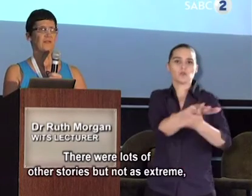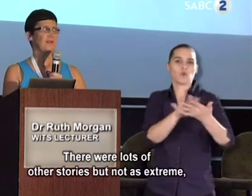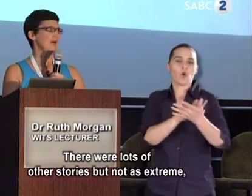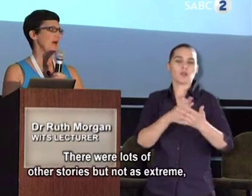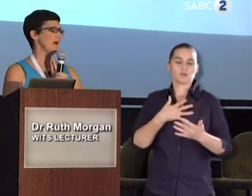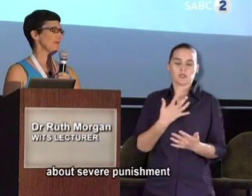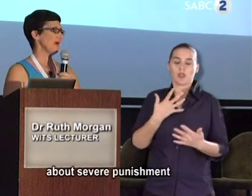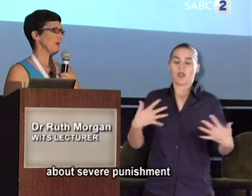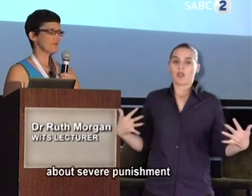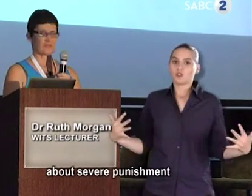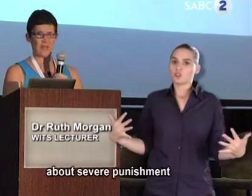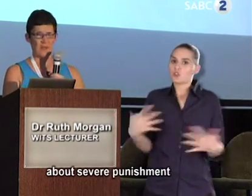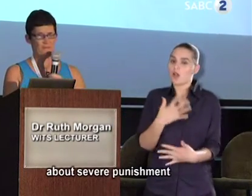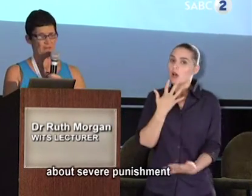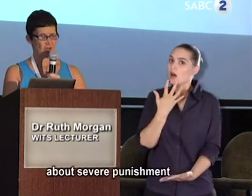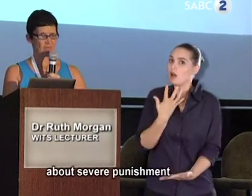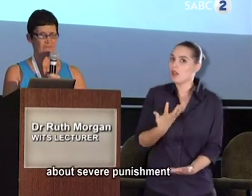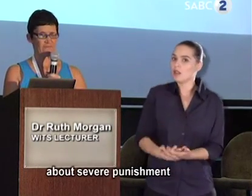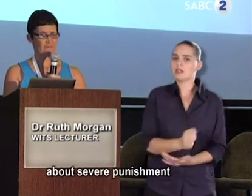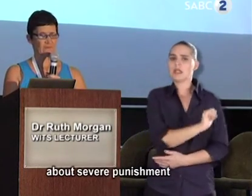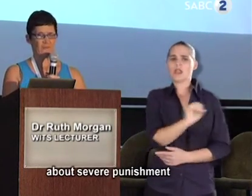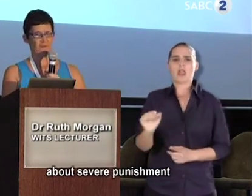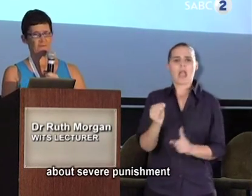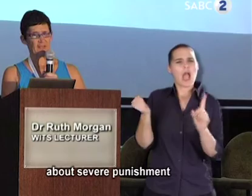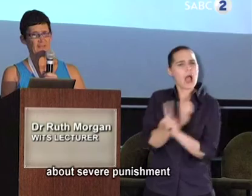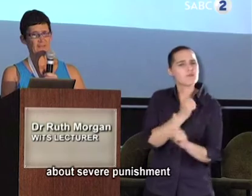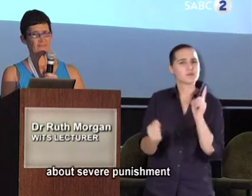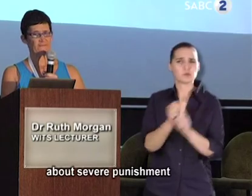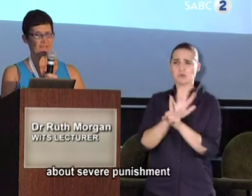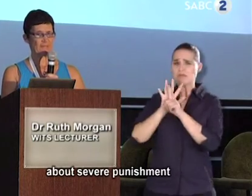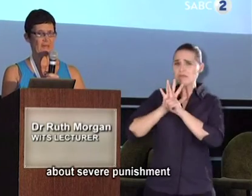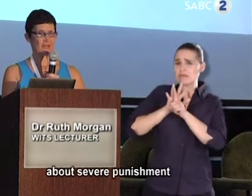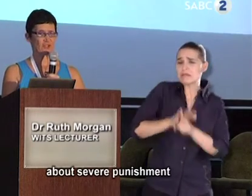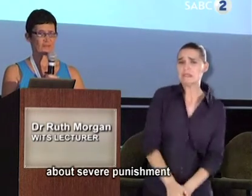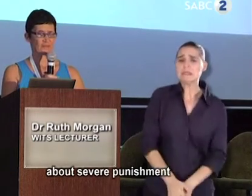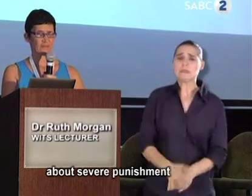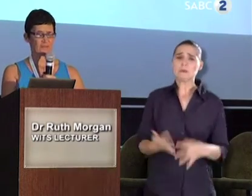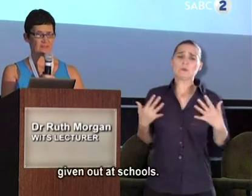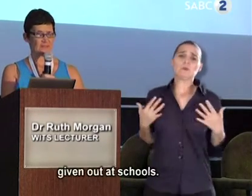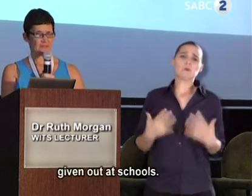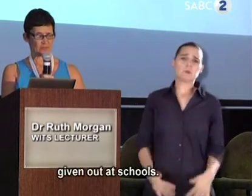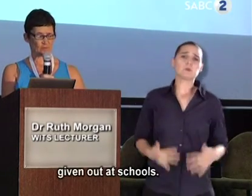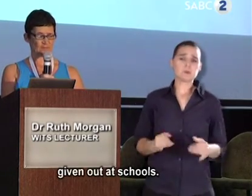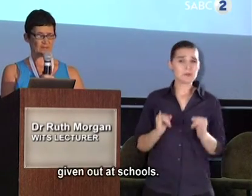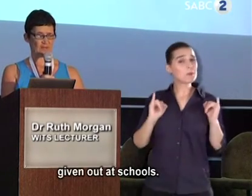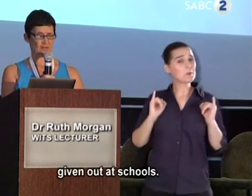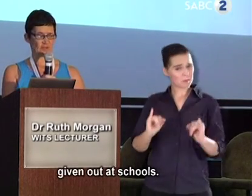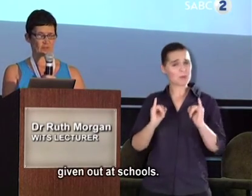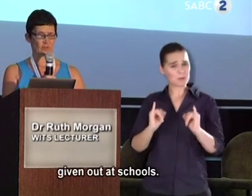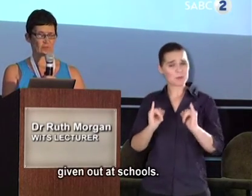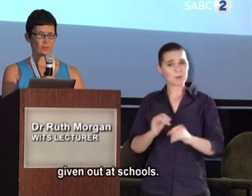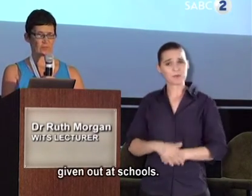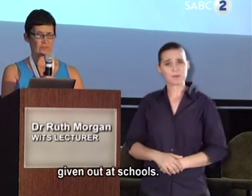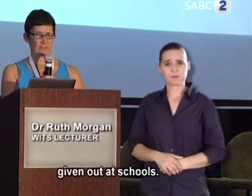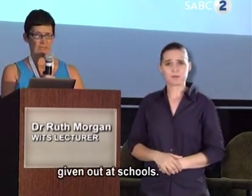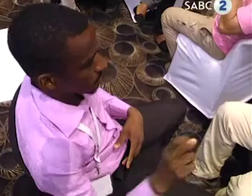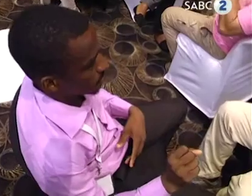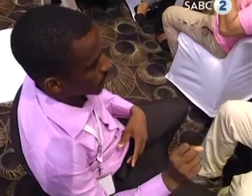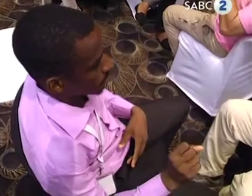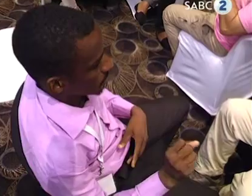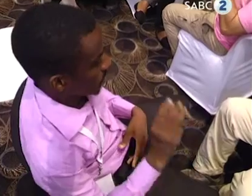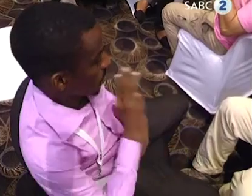stories about lots of really severe punishment that was given out at schools.